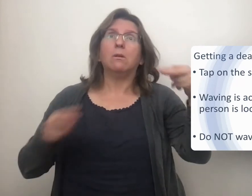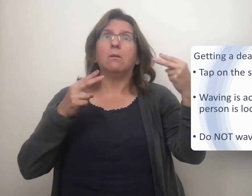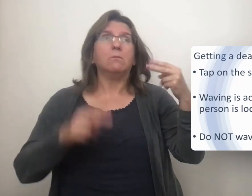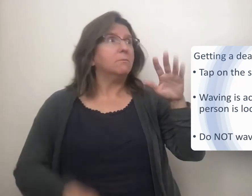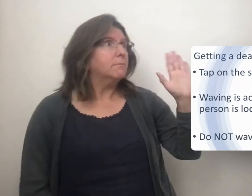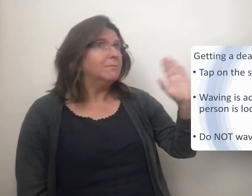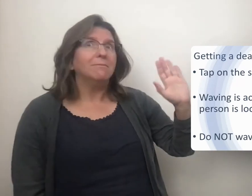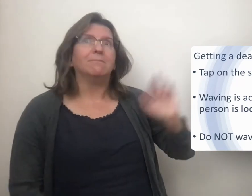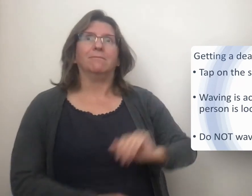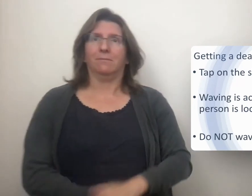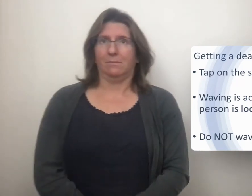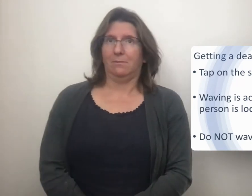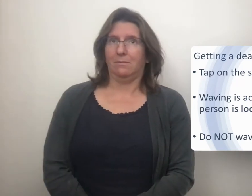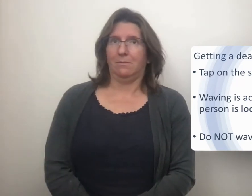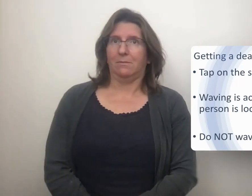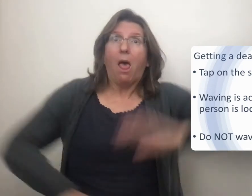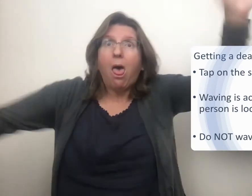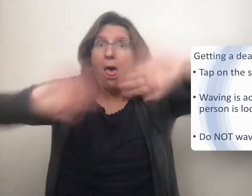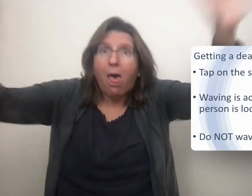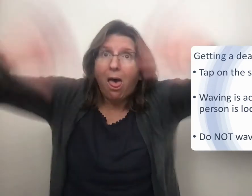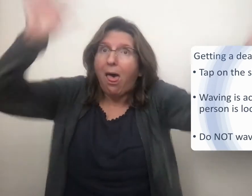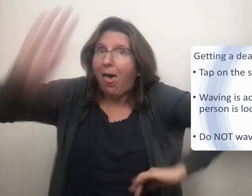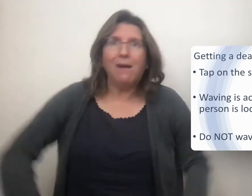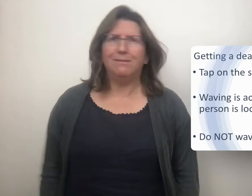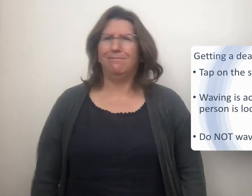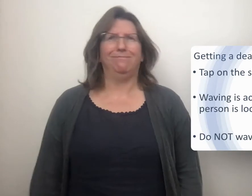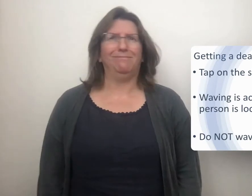looking in your general direction and wave discreetly. No antics needed.